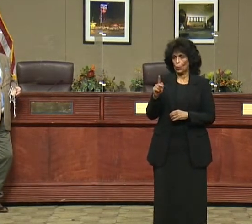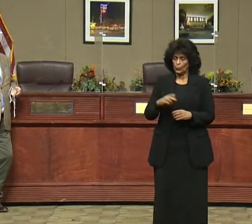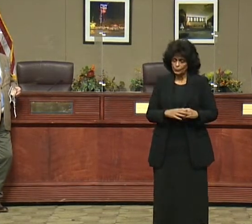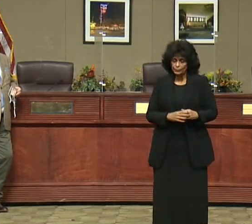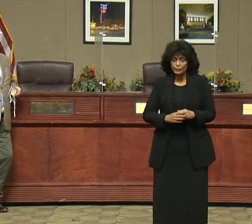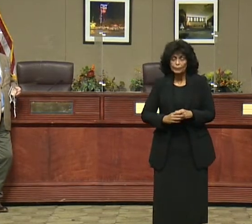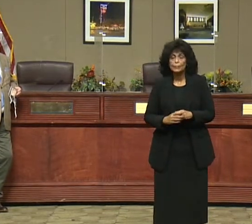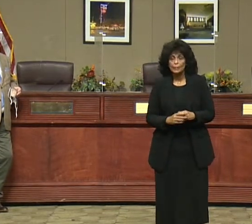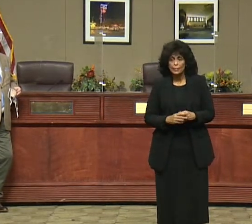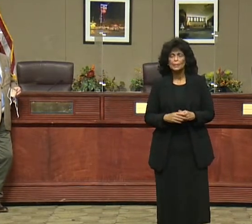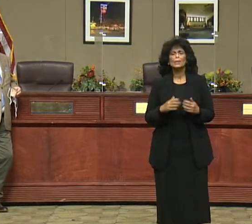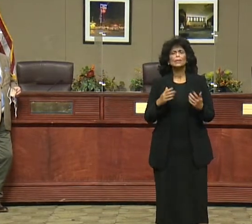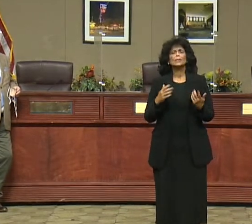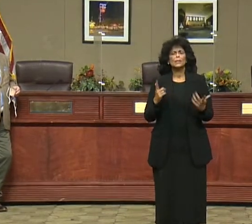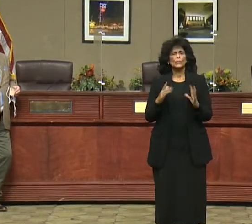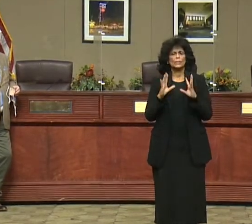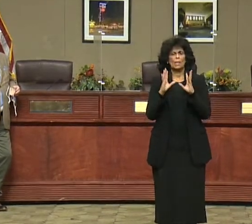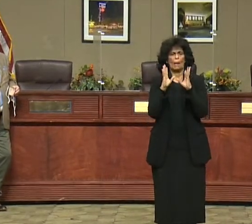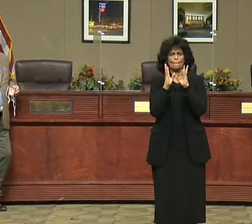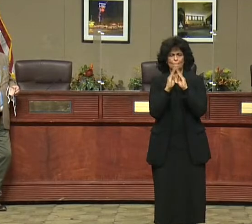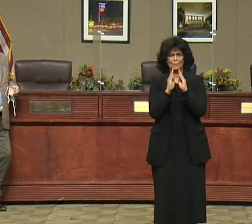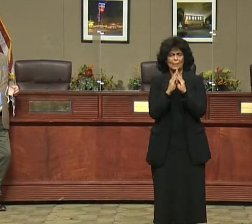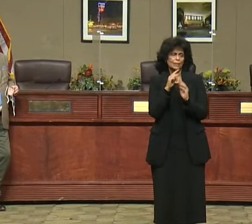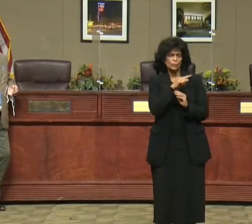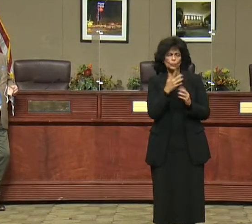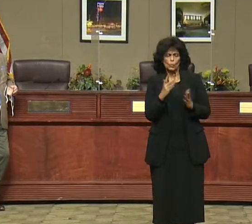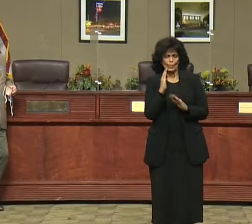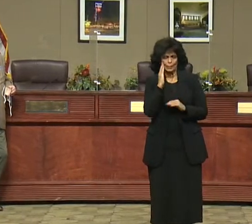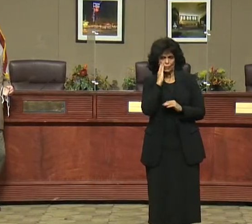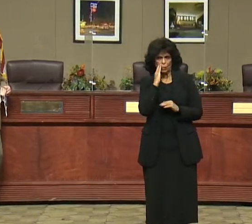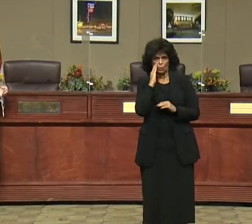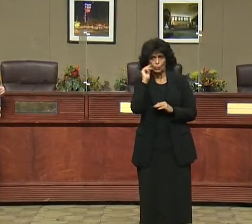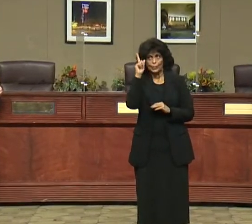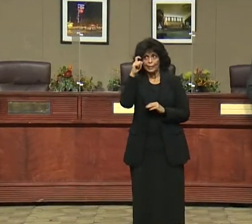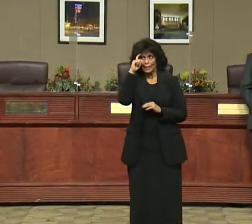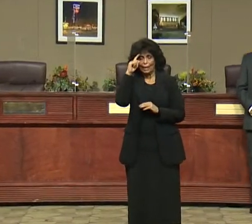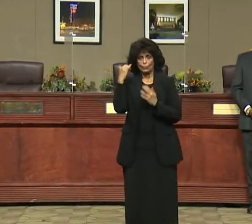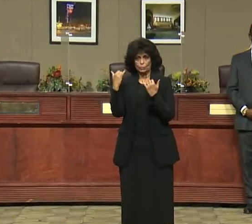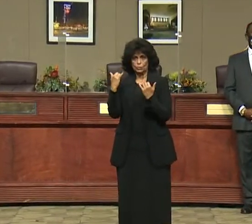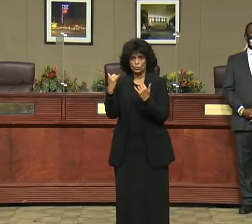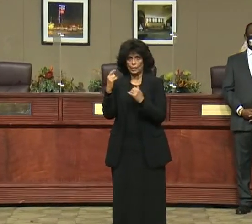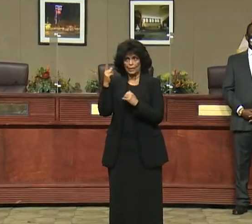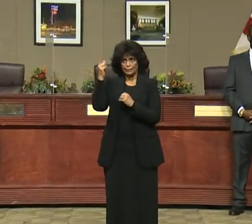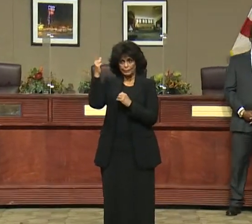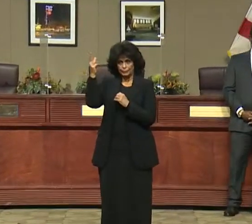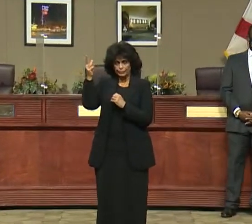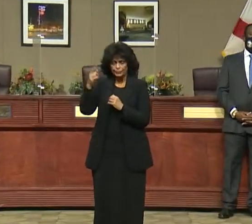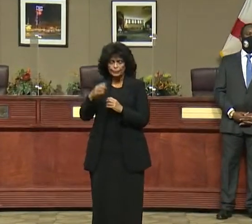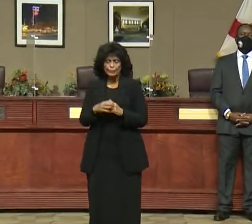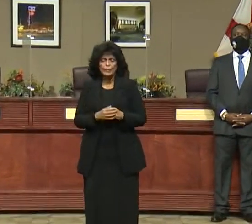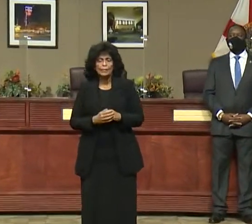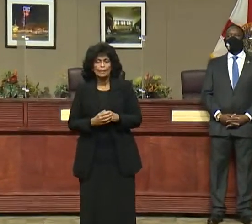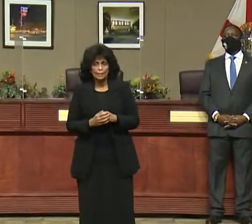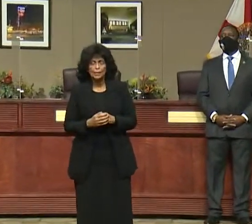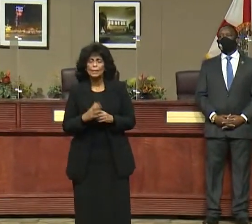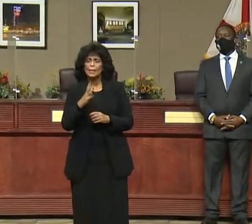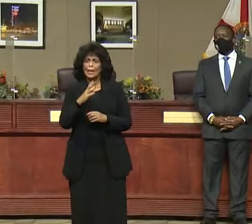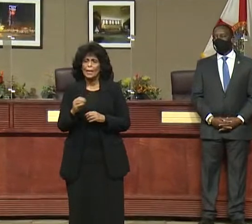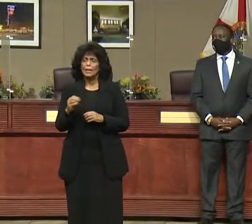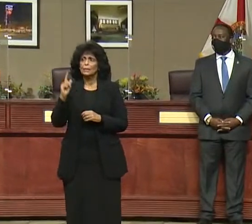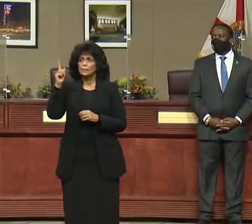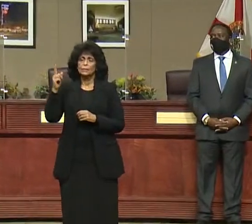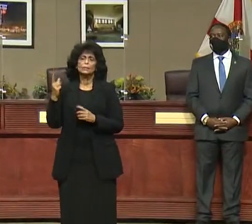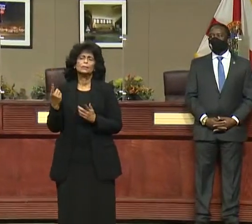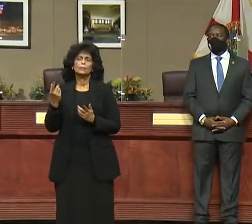a pandemic meeting, as I'm sure you know, in the Capitol today with Jared Moskowitz speaking at that. And he spoke a little